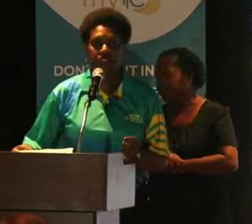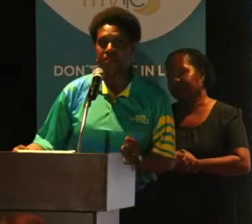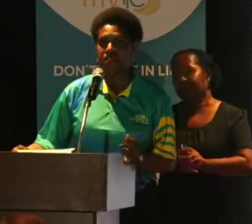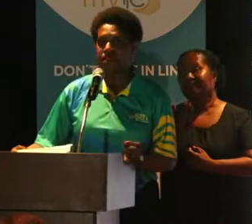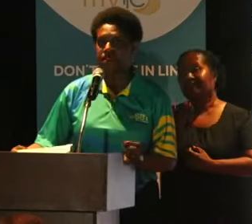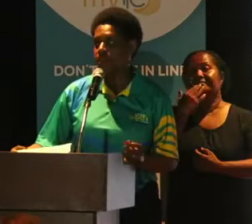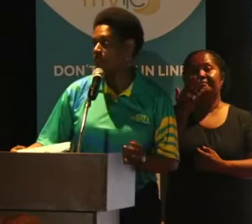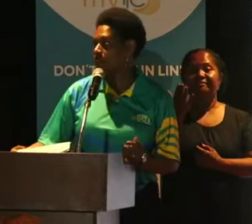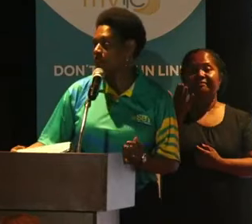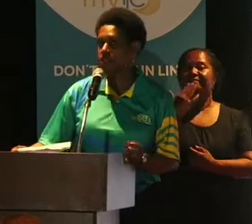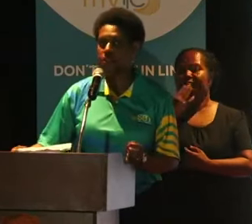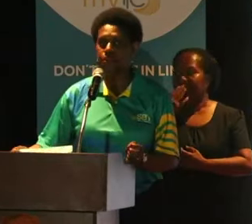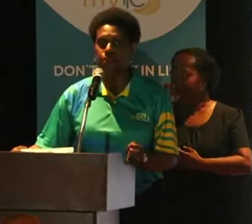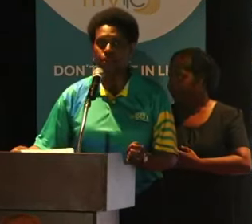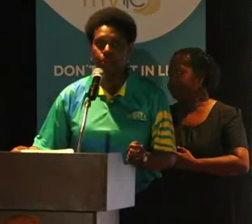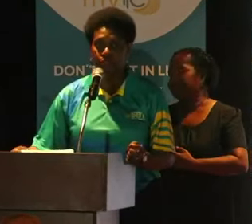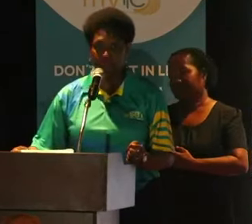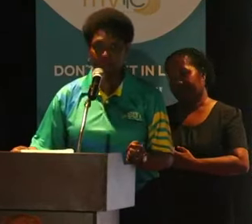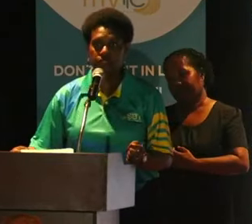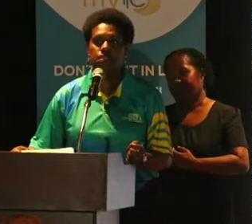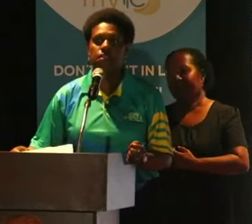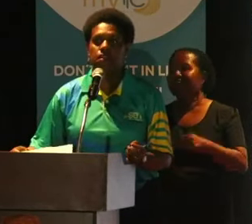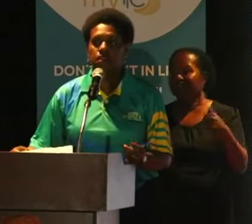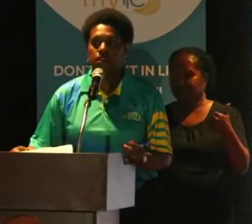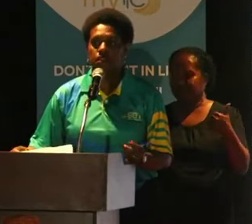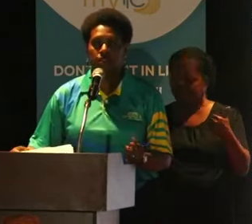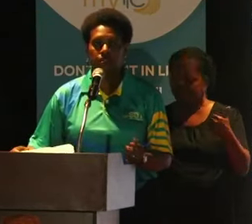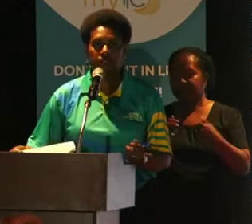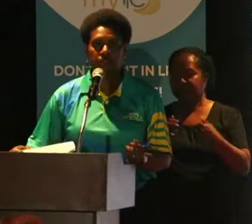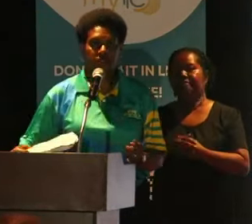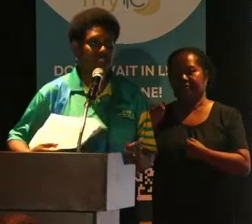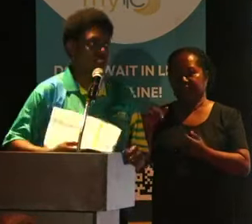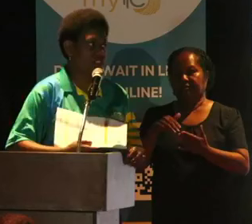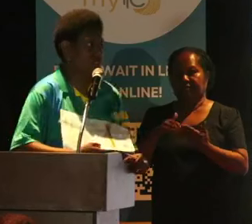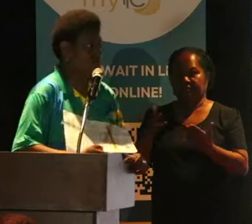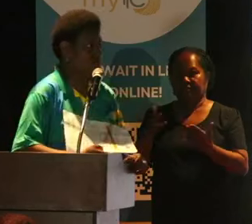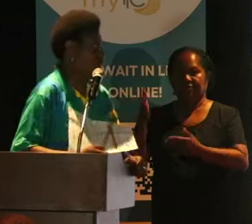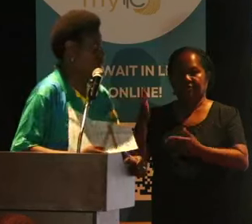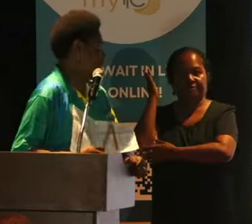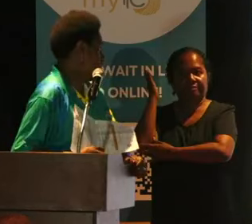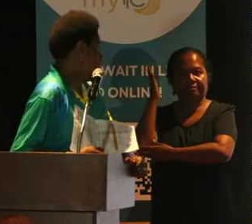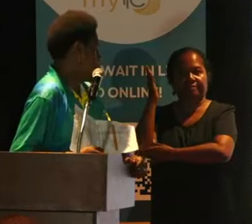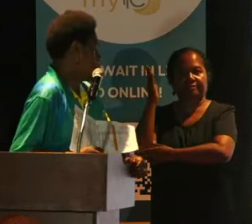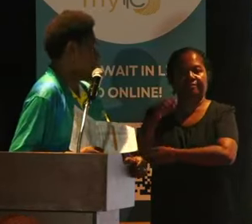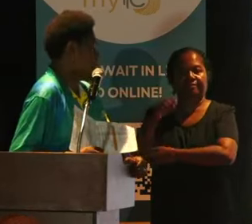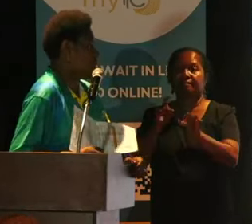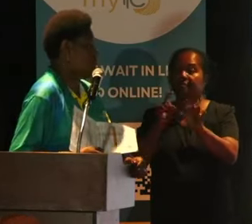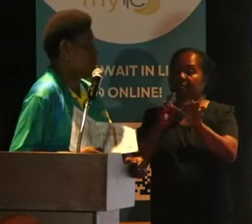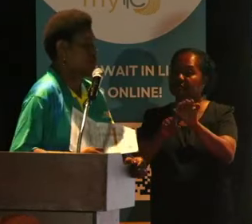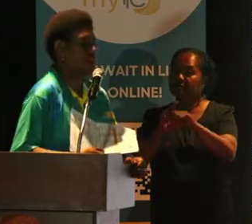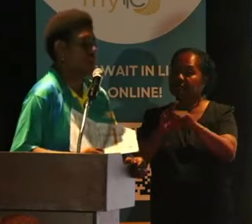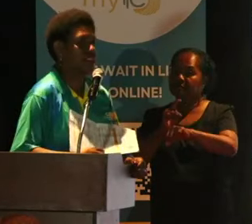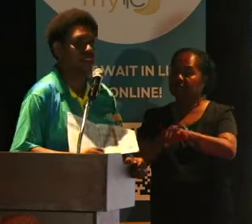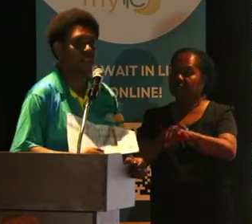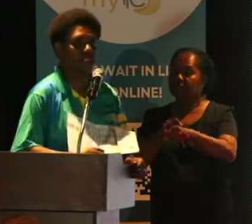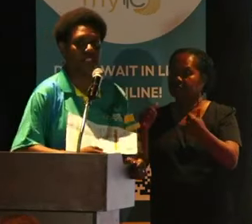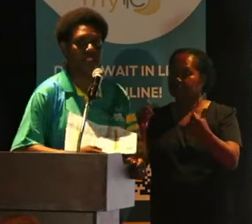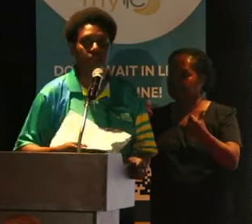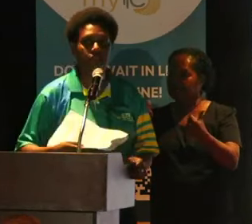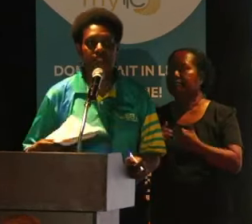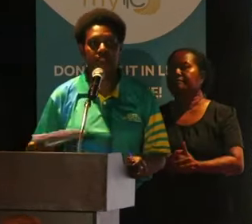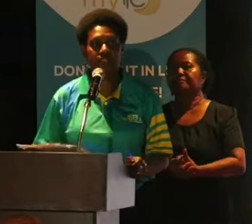Thank you, Ms. Amanda. I think that will conclude the presentation and question time for our presenters, our